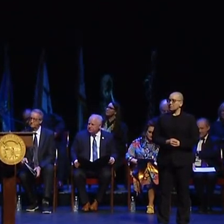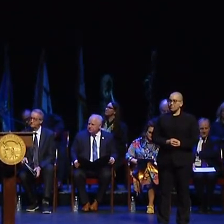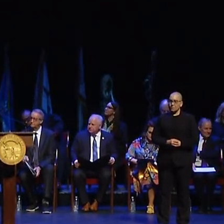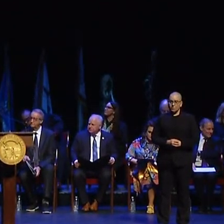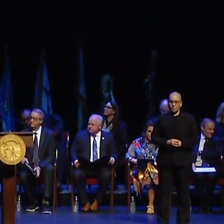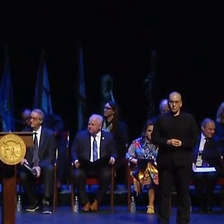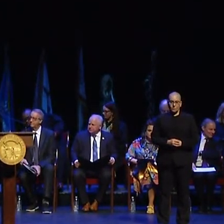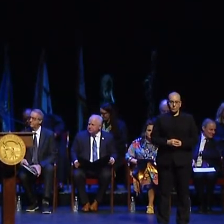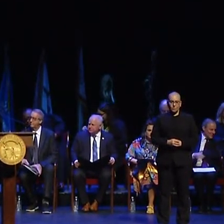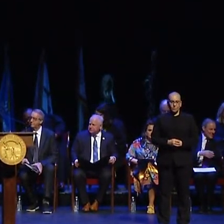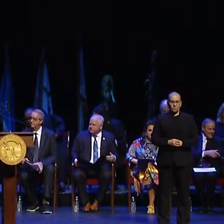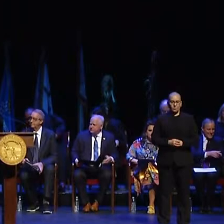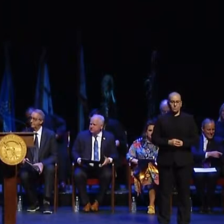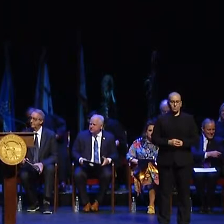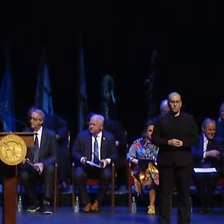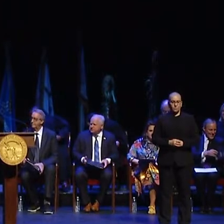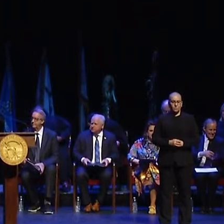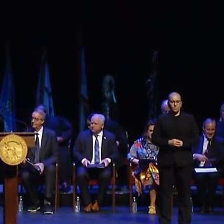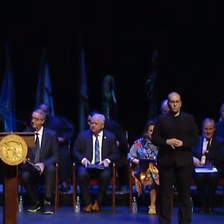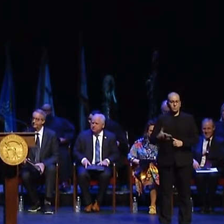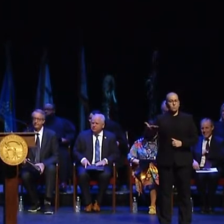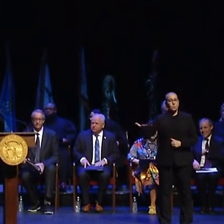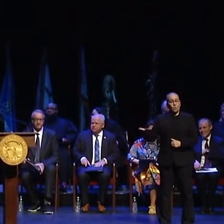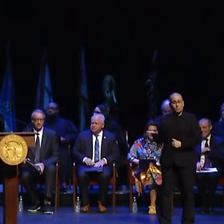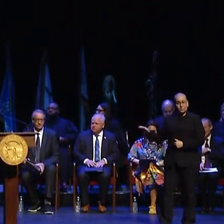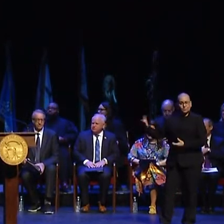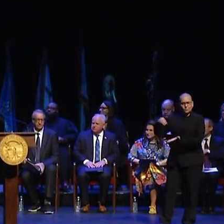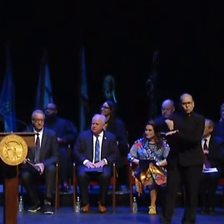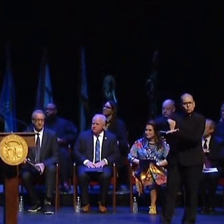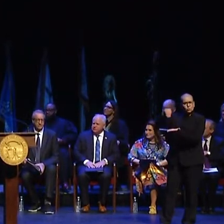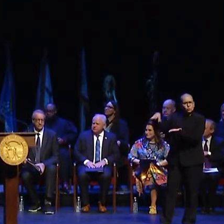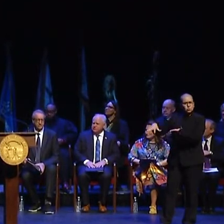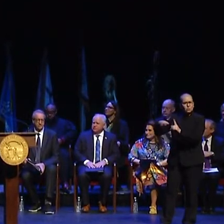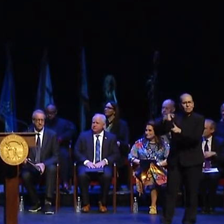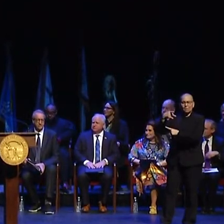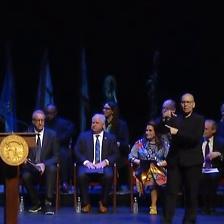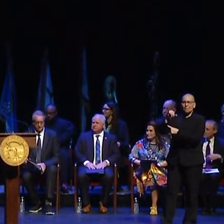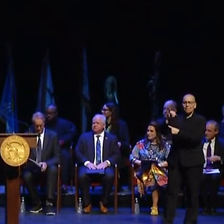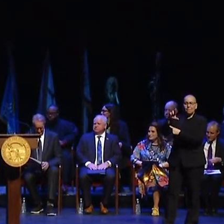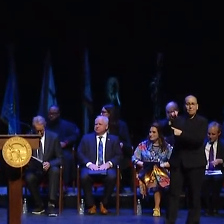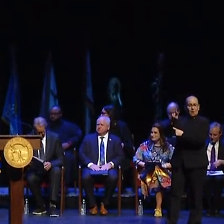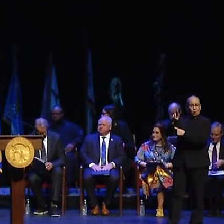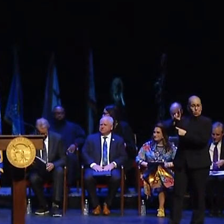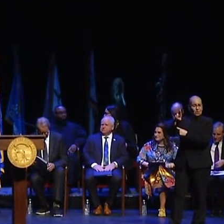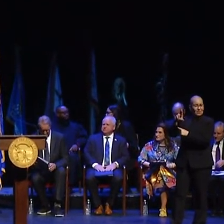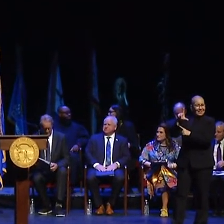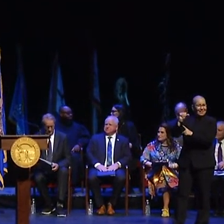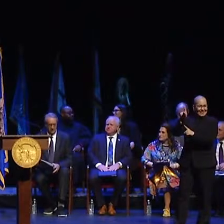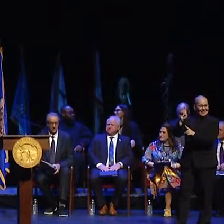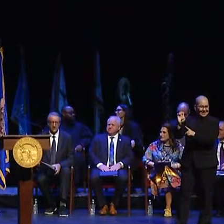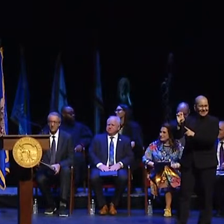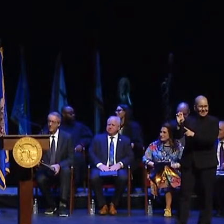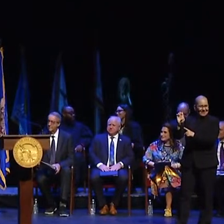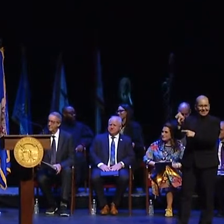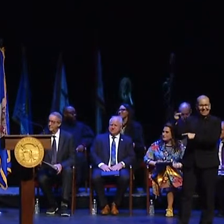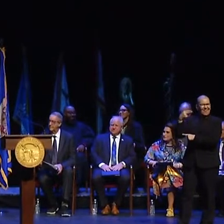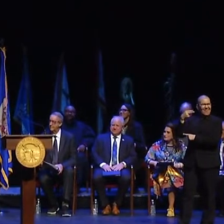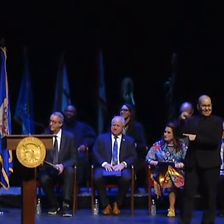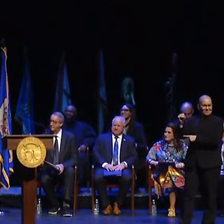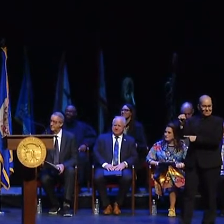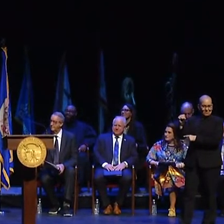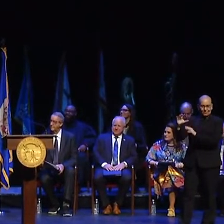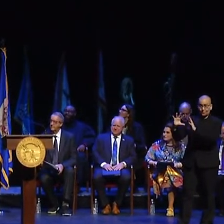Please welcome to the stage students from the Prior Lake High School Low Brass Ensemble. They'll be performing Simple